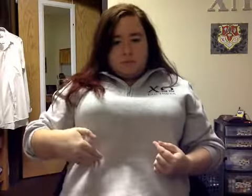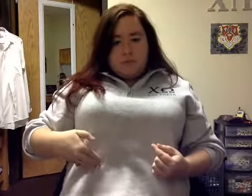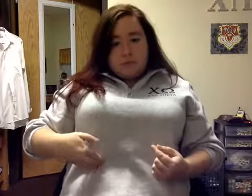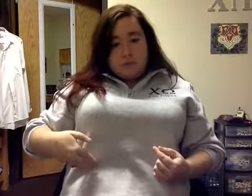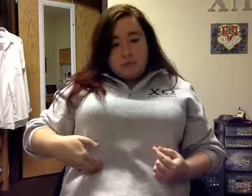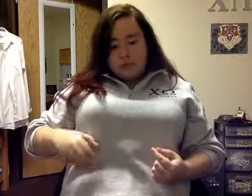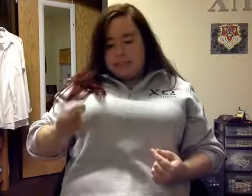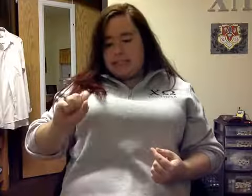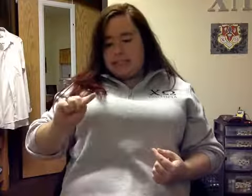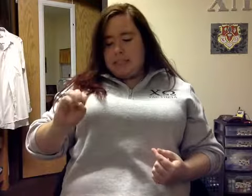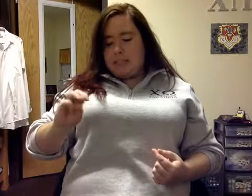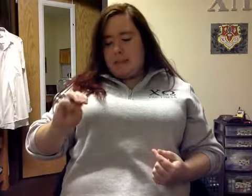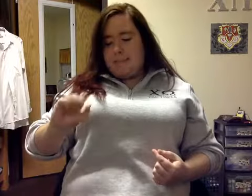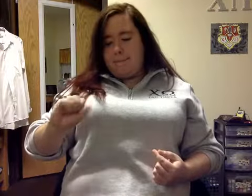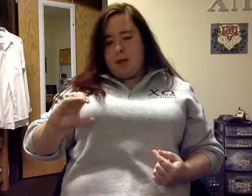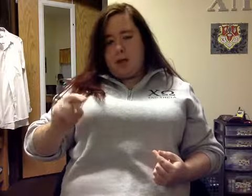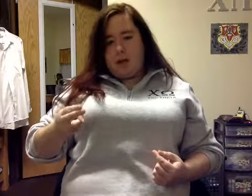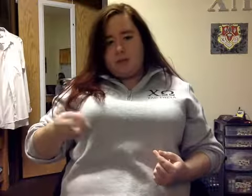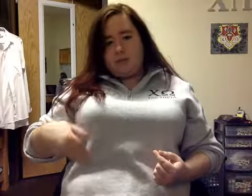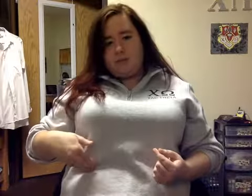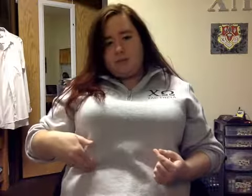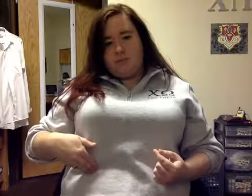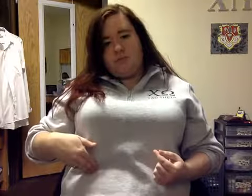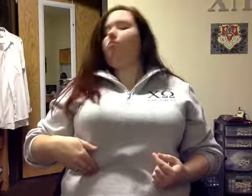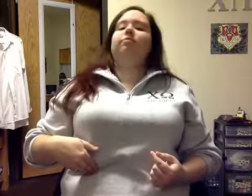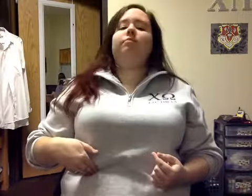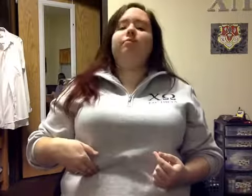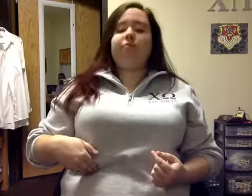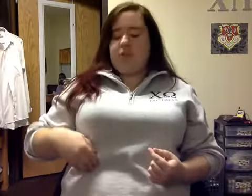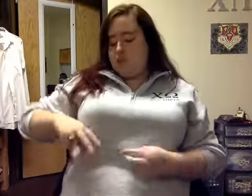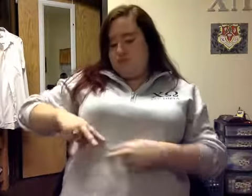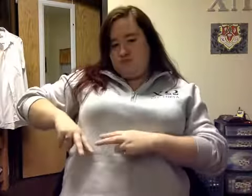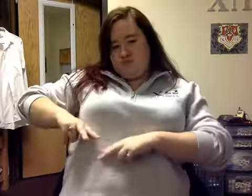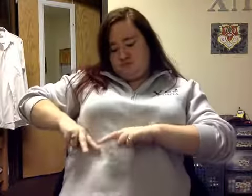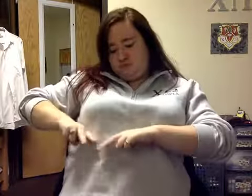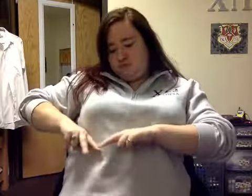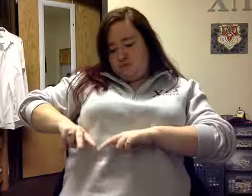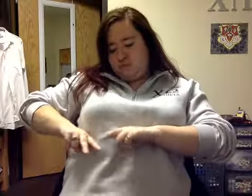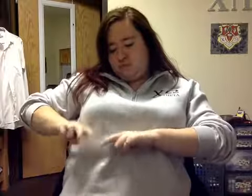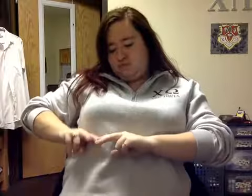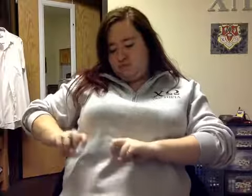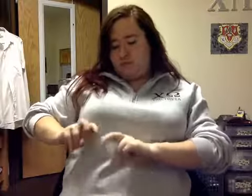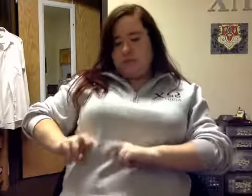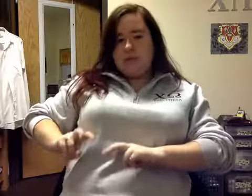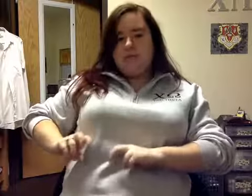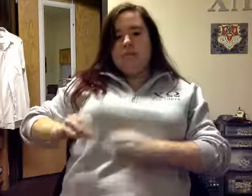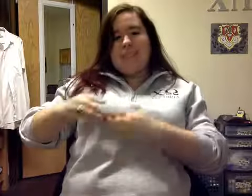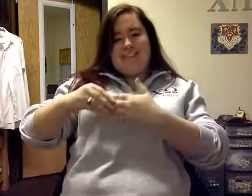esophagus and into your stomach. We'll look all around through your stomach with it. The scope is articulated,